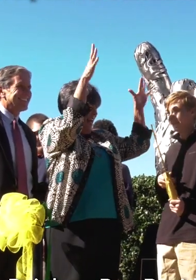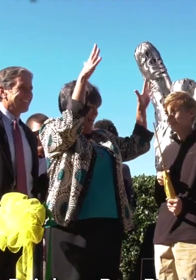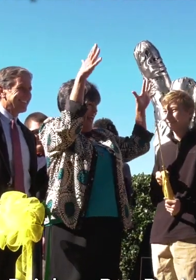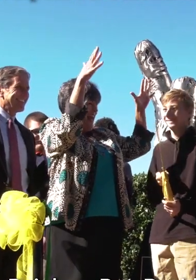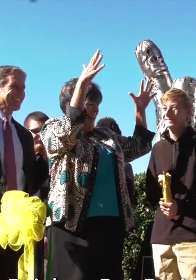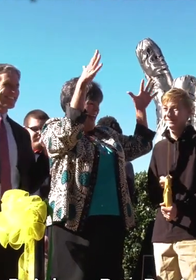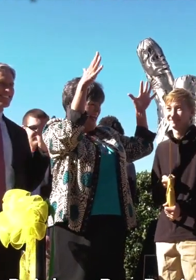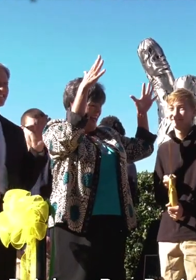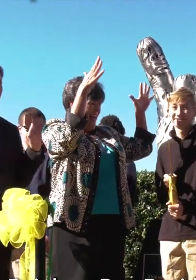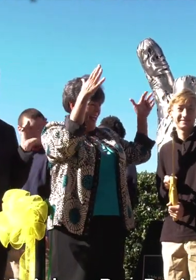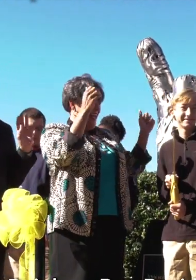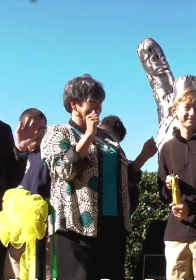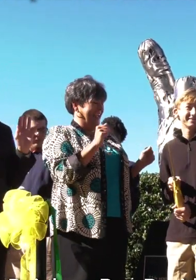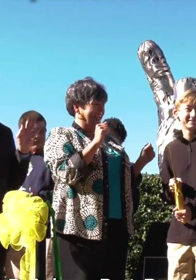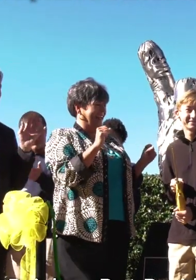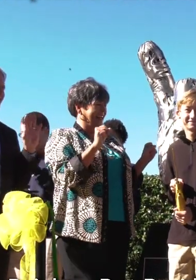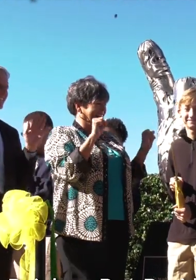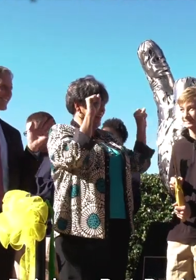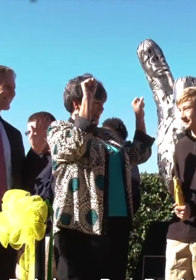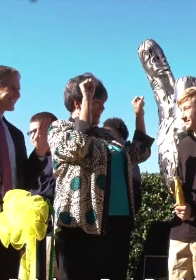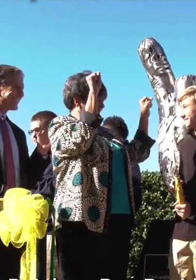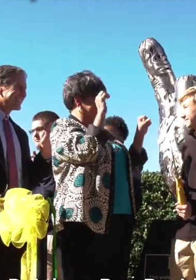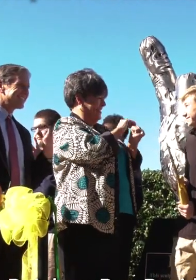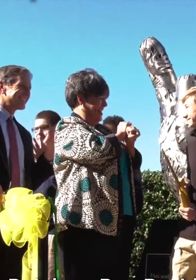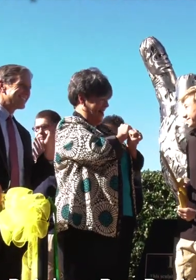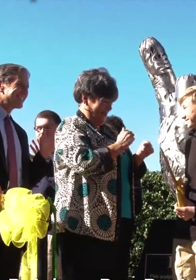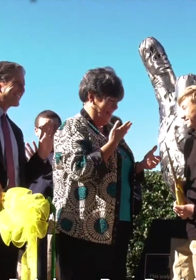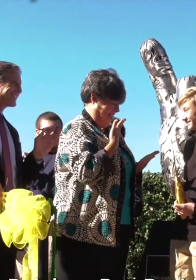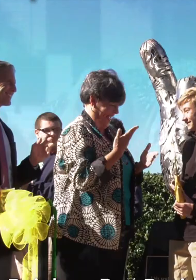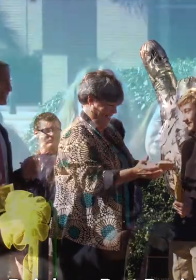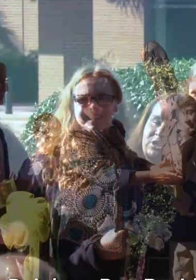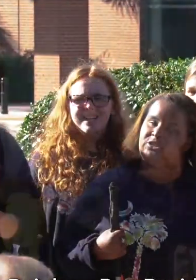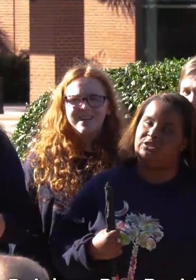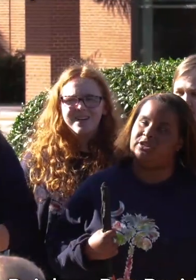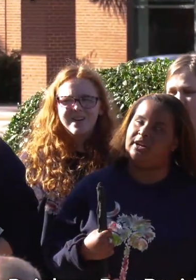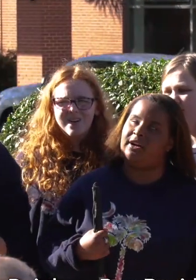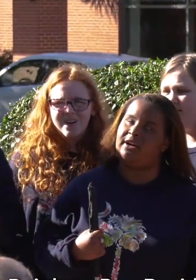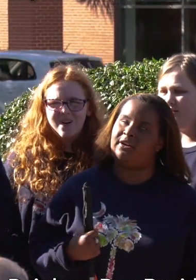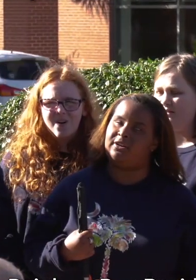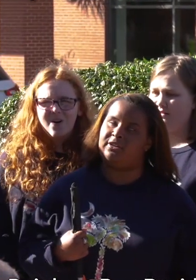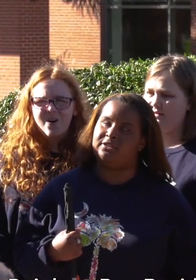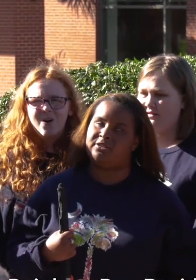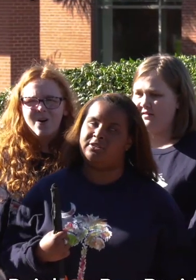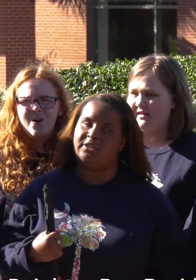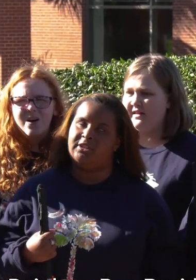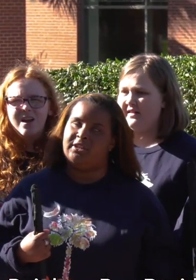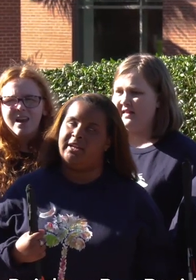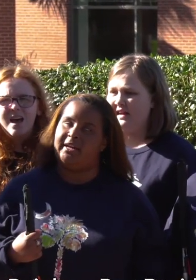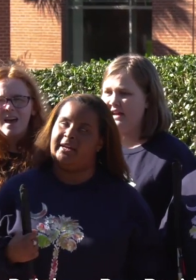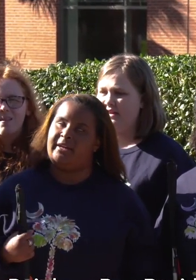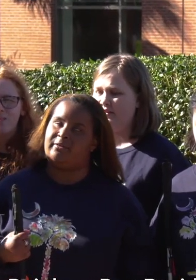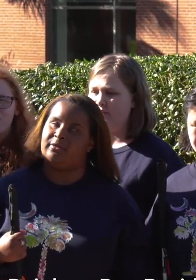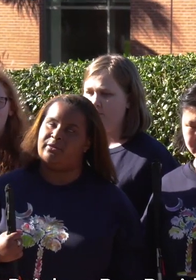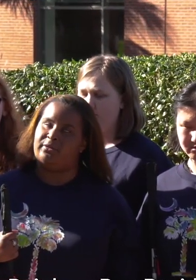heart each day, and bless you your whole life through.